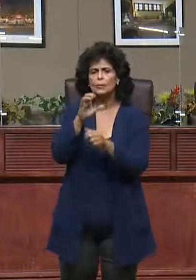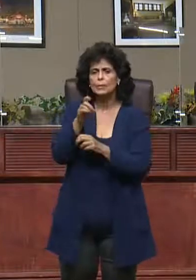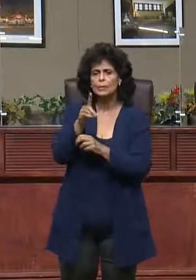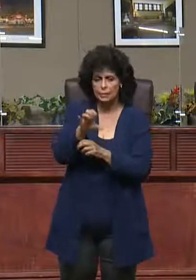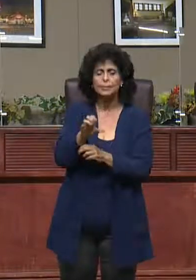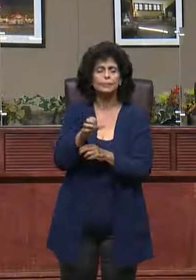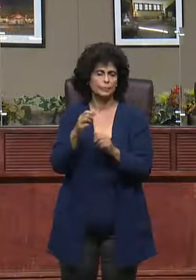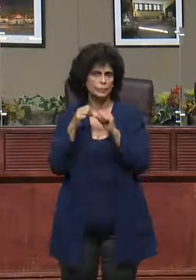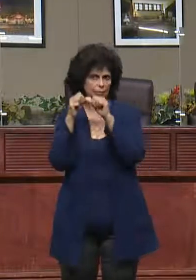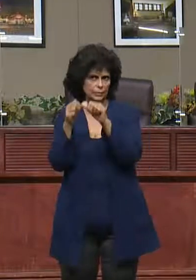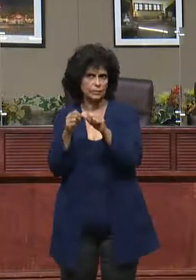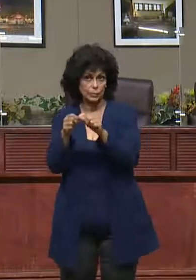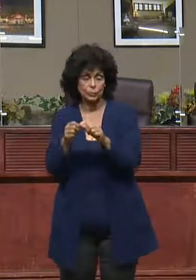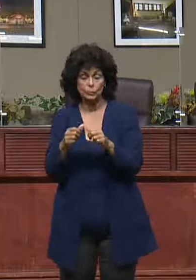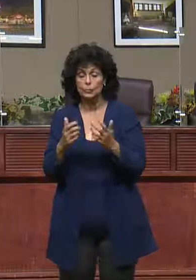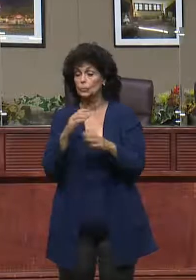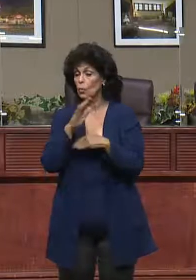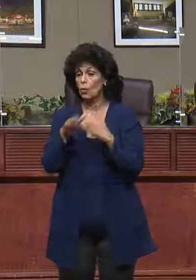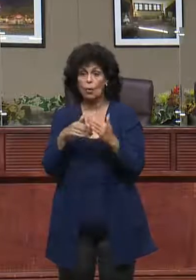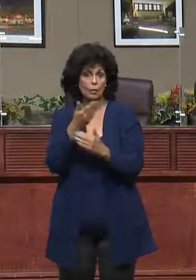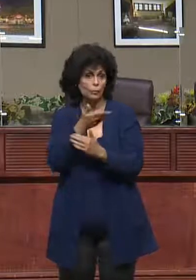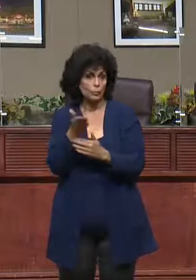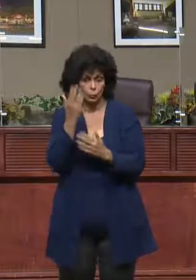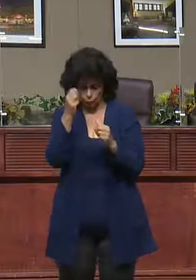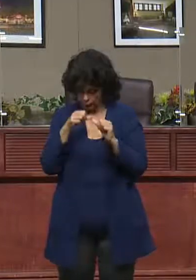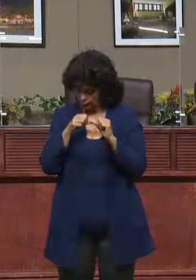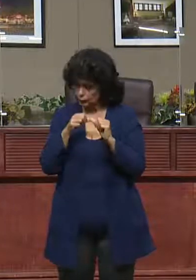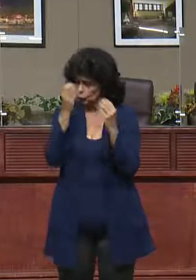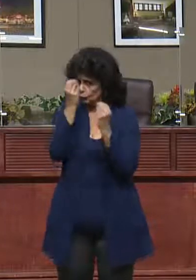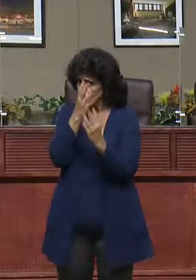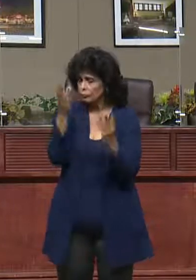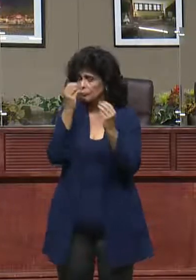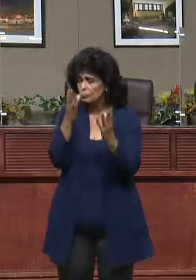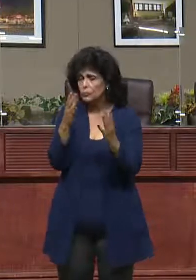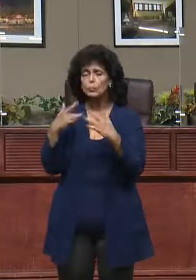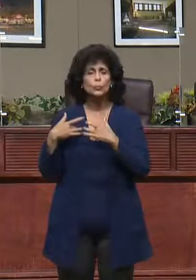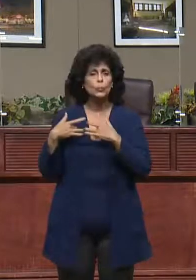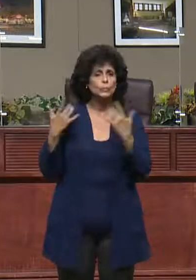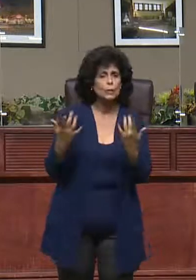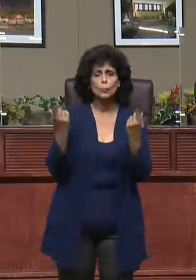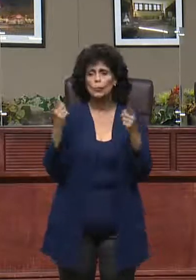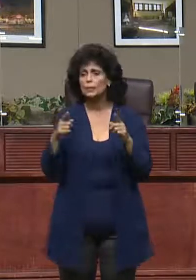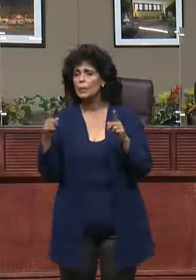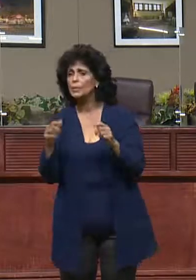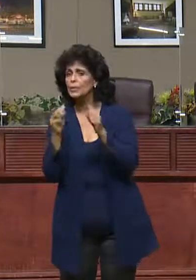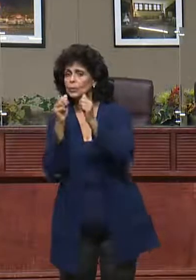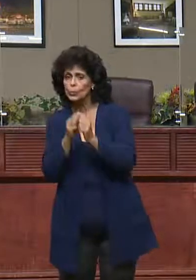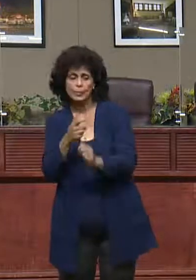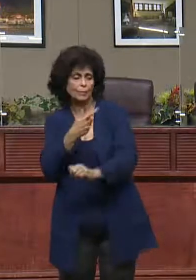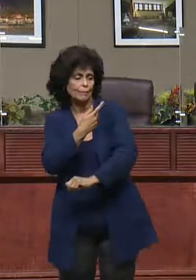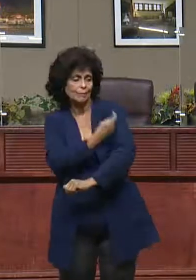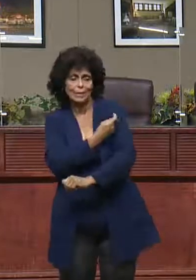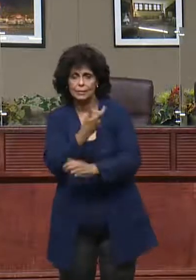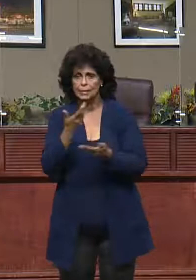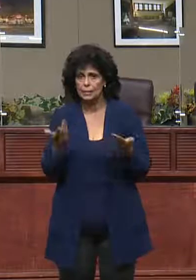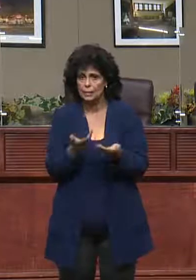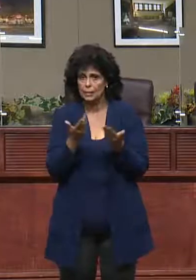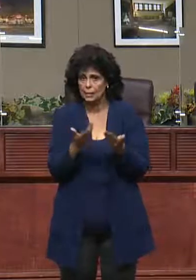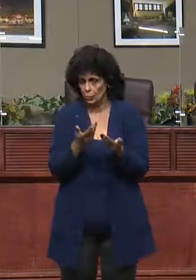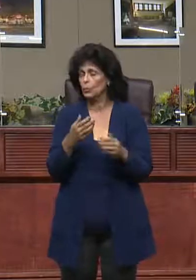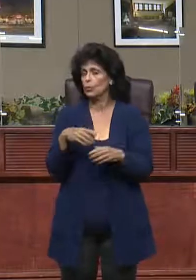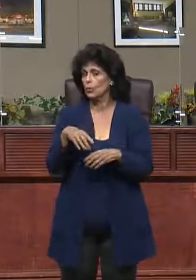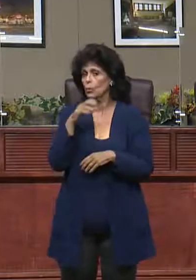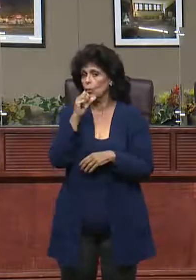continue to provide an update to all of you about how we're doing with the distribution of the vaccine within Orange County. You're going to hear